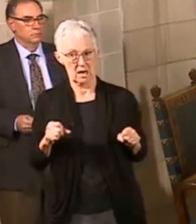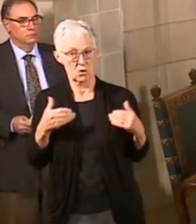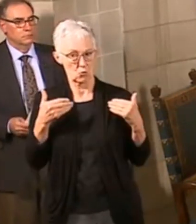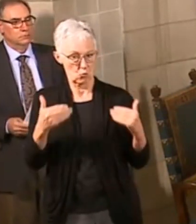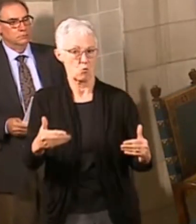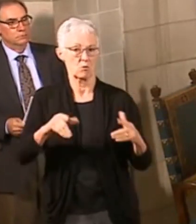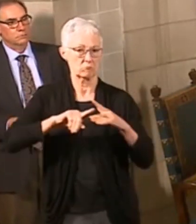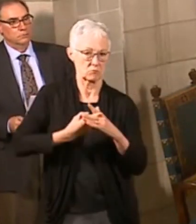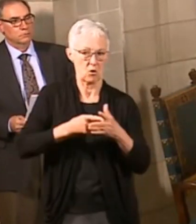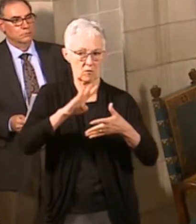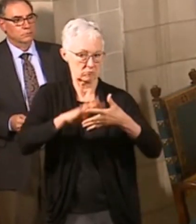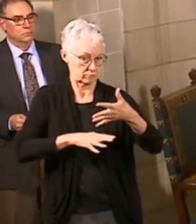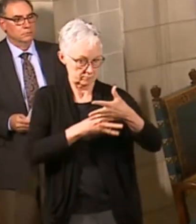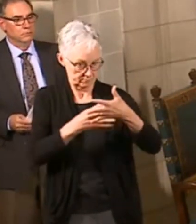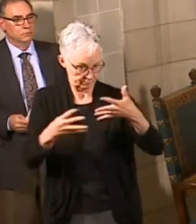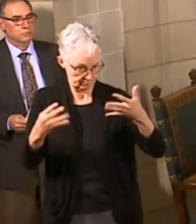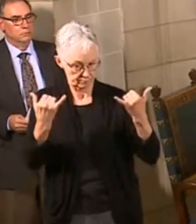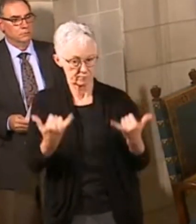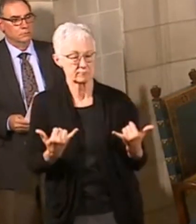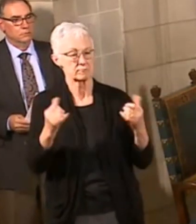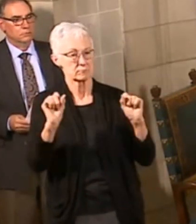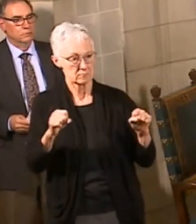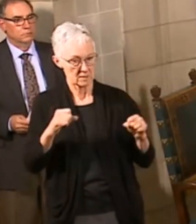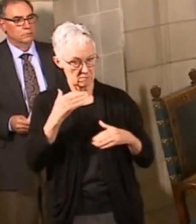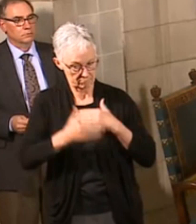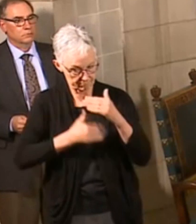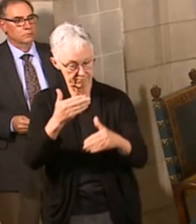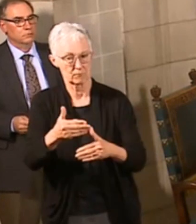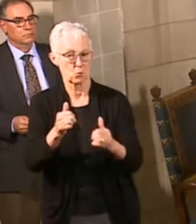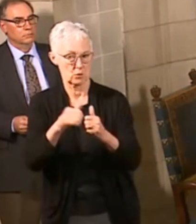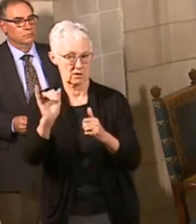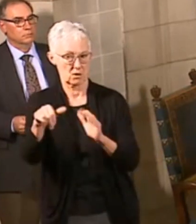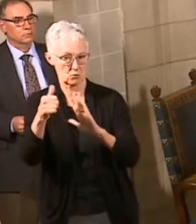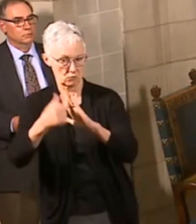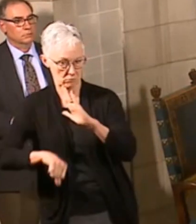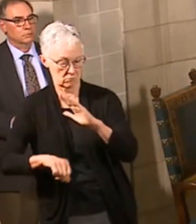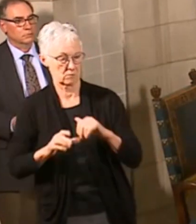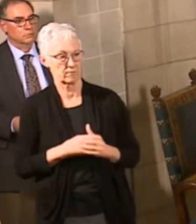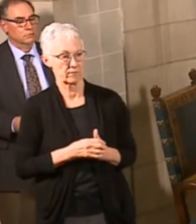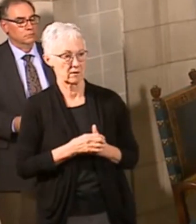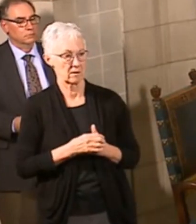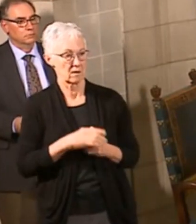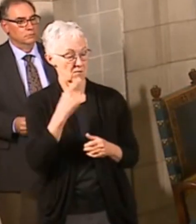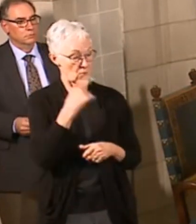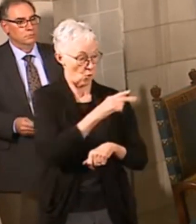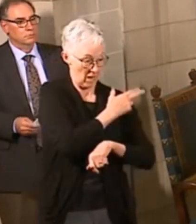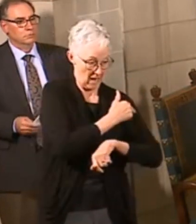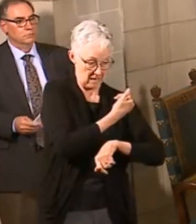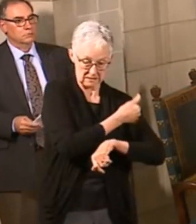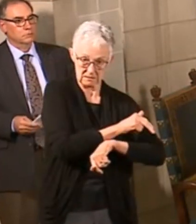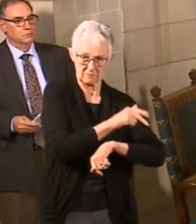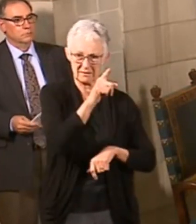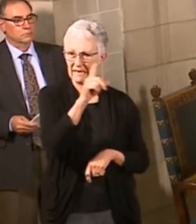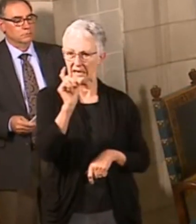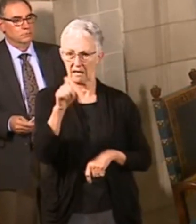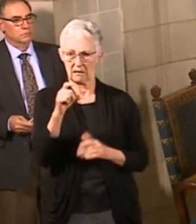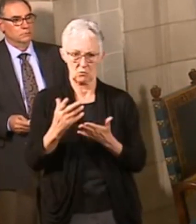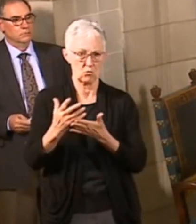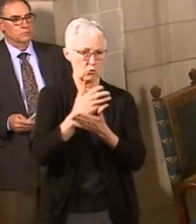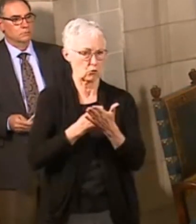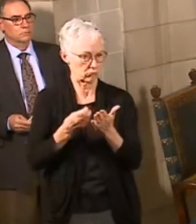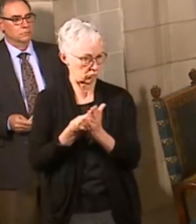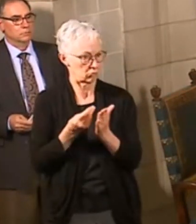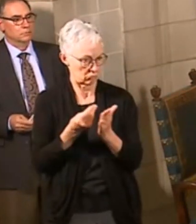those surgeries performed. It's also an important source of revenue for many hospitals. So in order to help sustain our hospitals and make sure